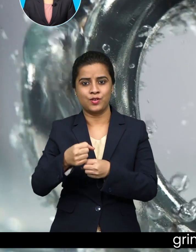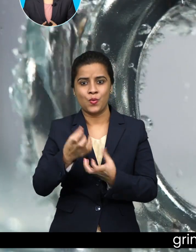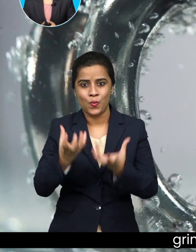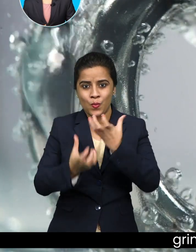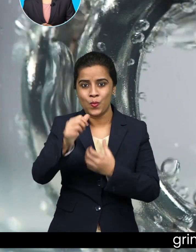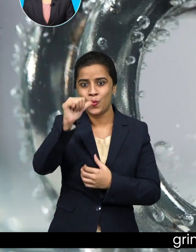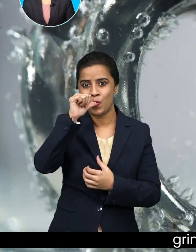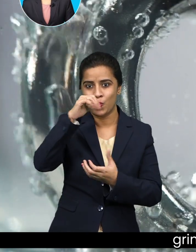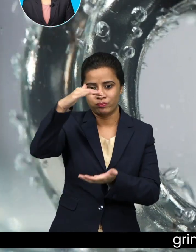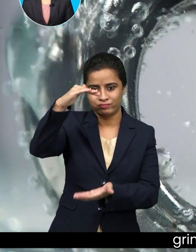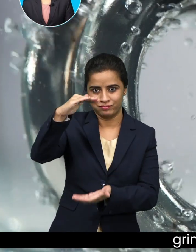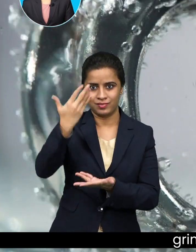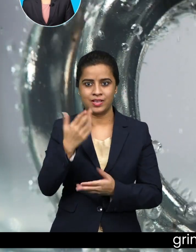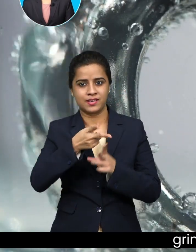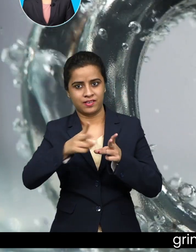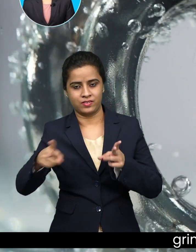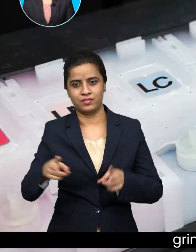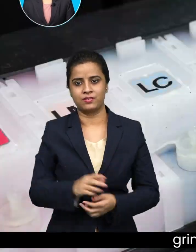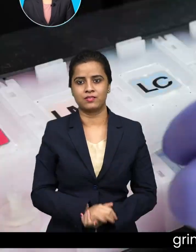heaters, etc.